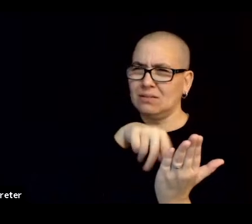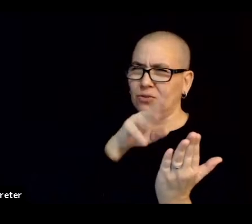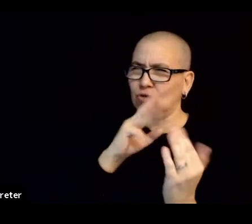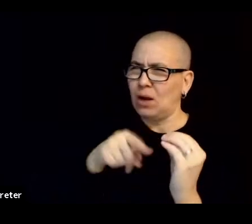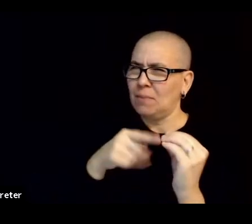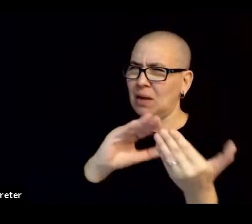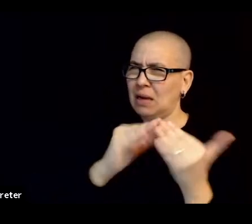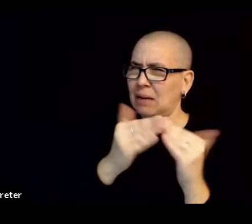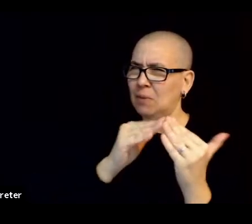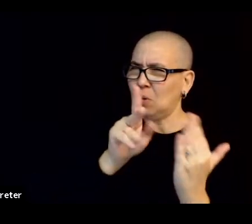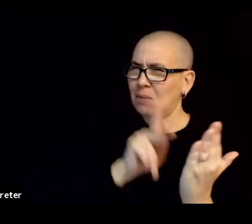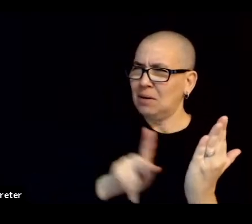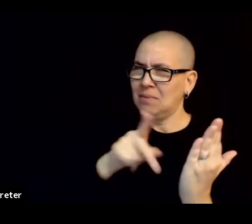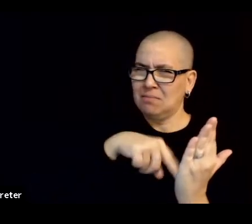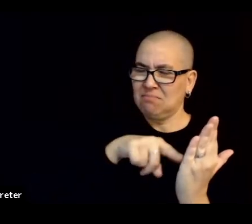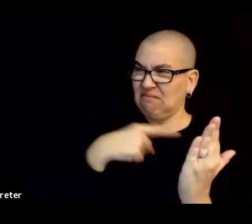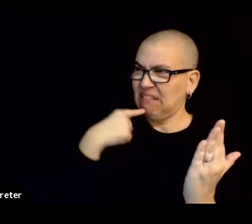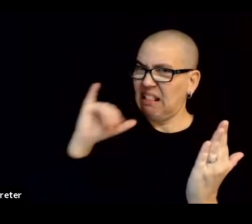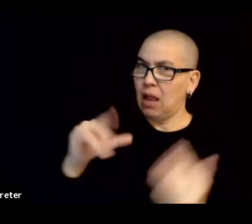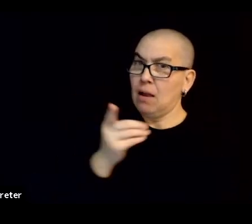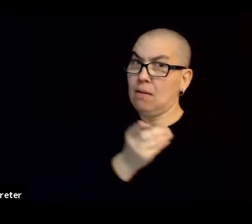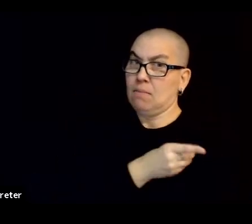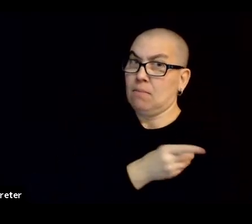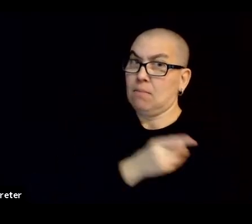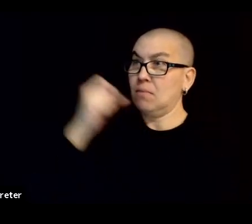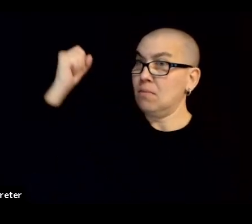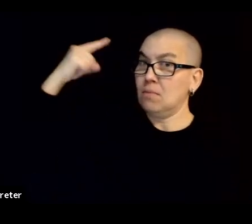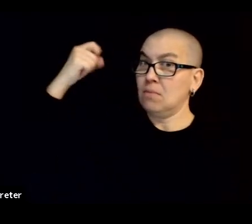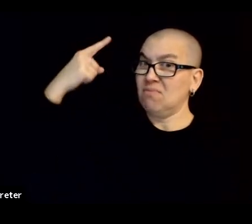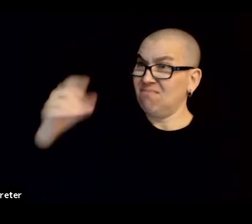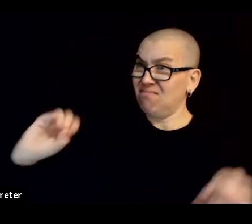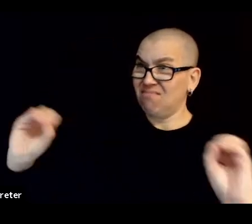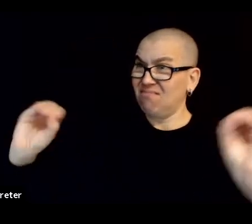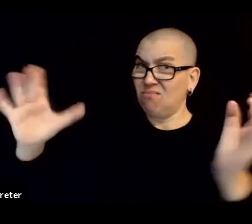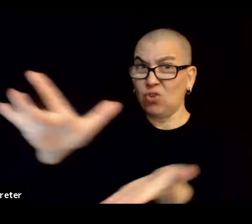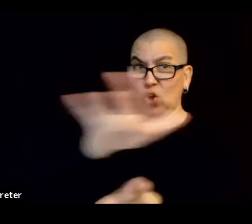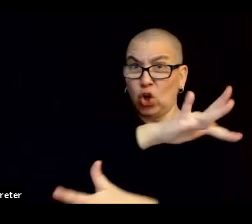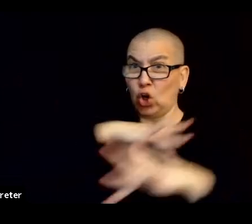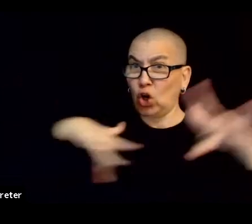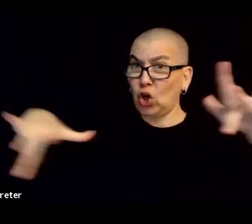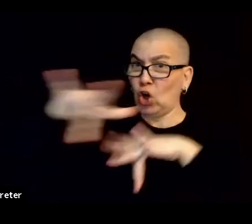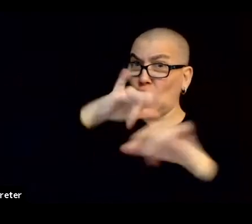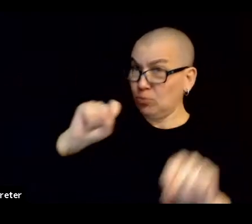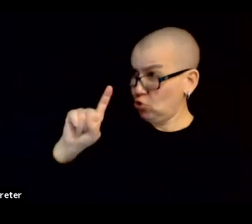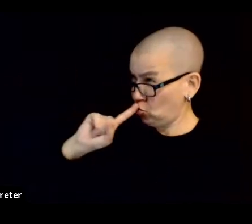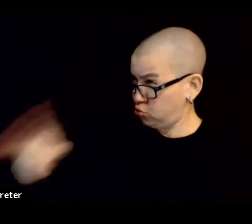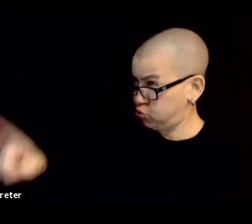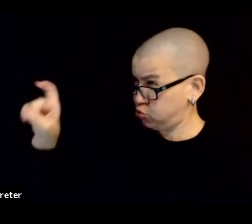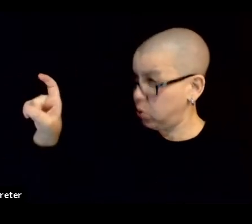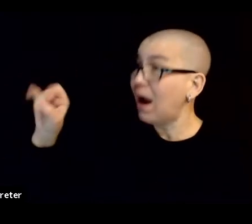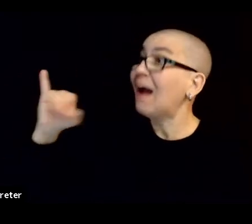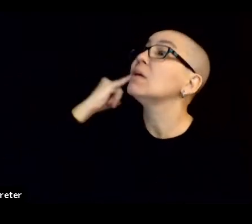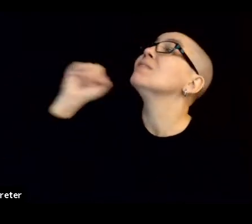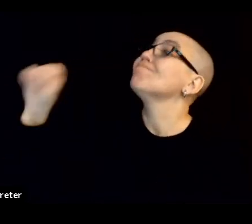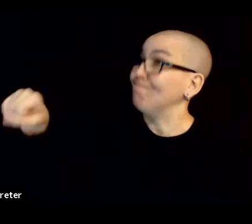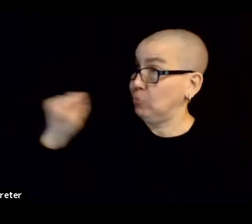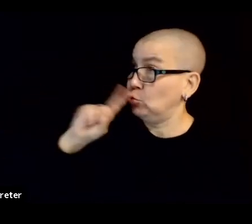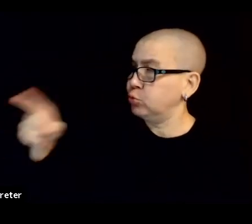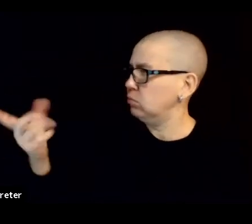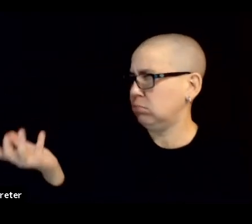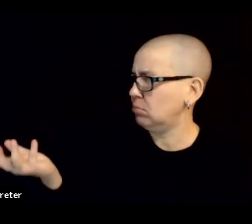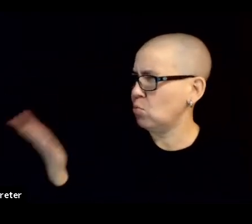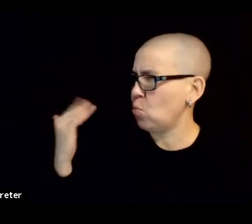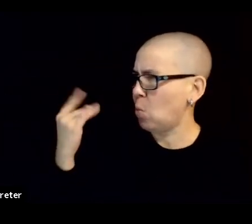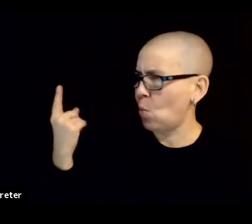Minneapolis or St. Paul. Is that true? And why is that? And then as a parallel to that,